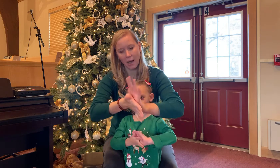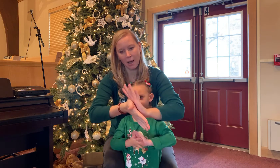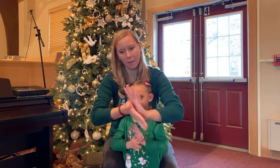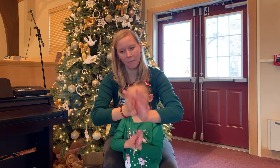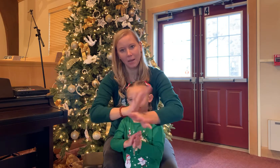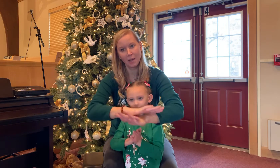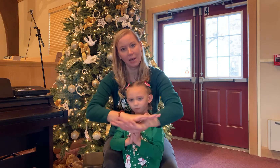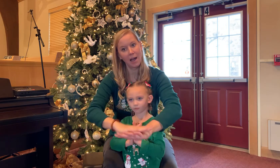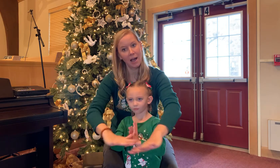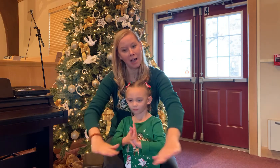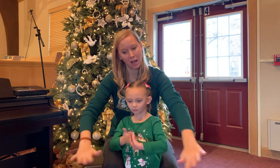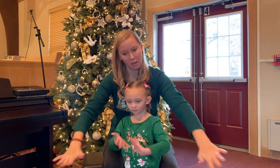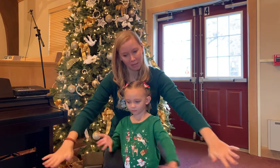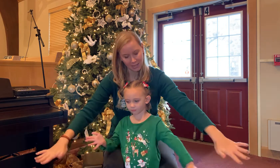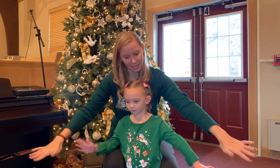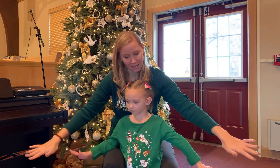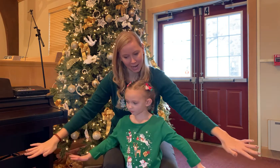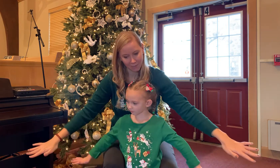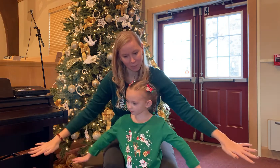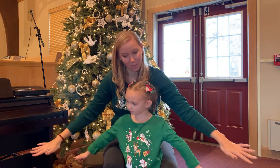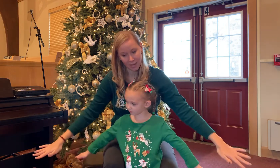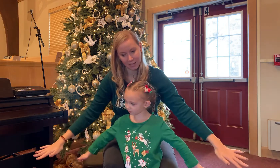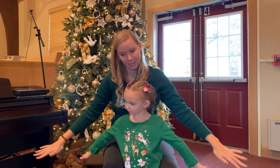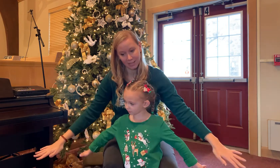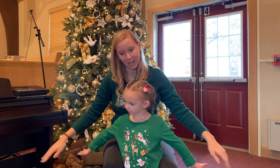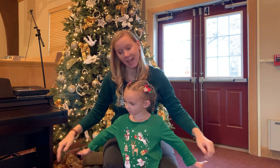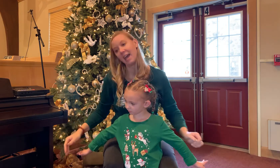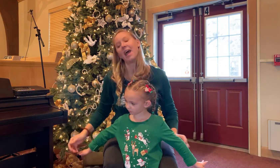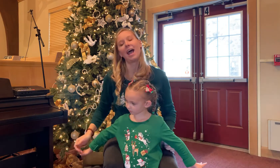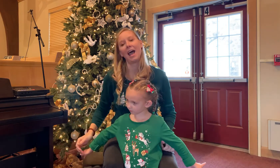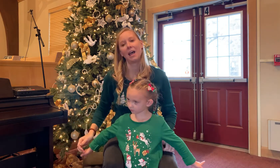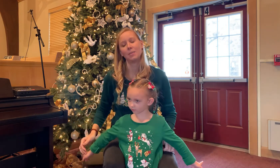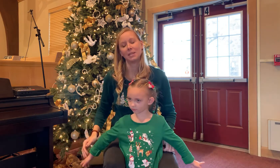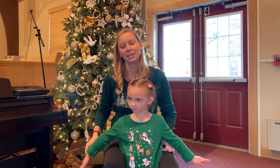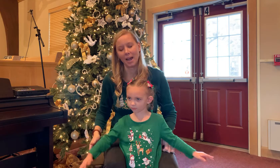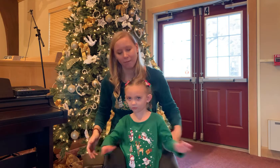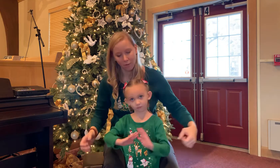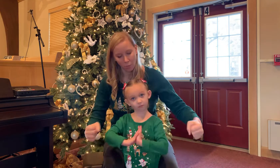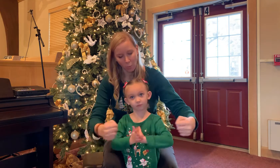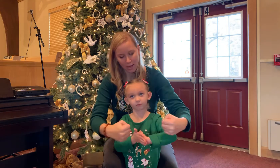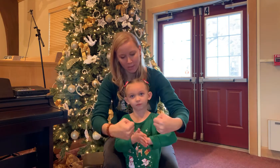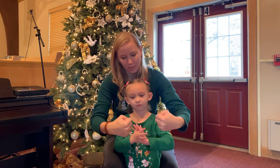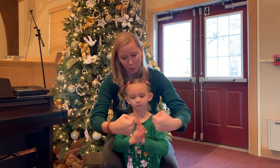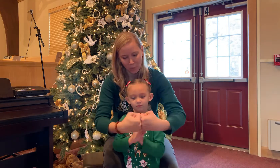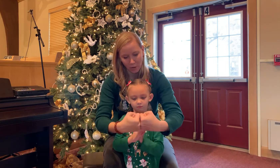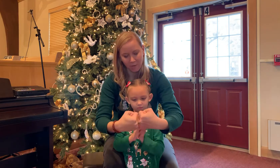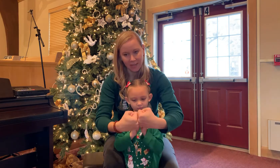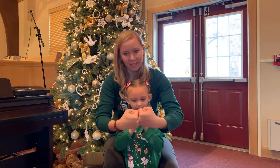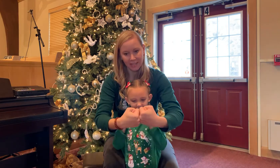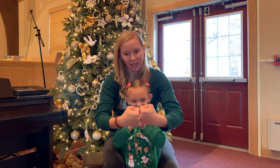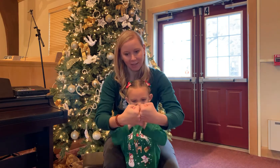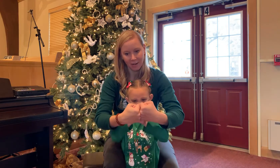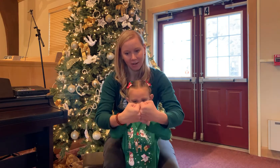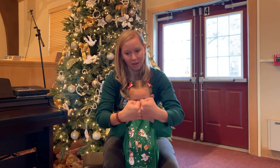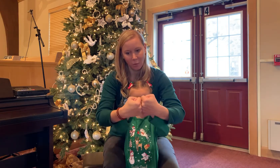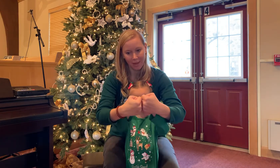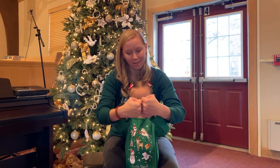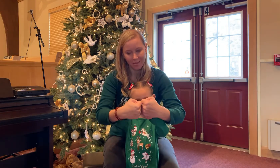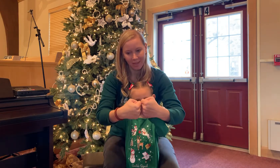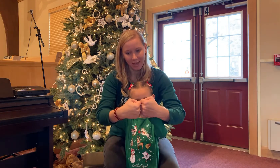become calm is the sign for peace. And the sign for with is you put your fists together, with. And what's